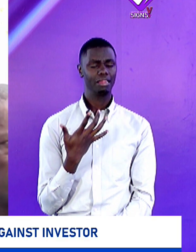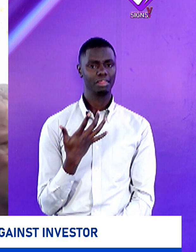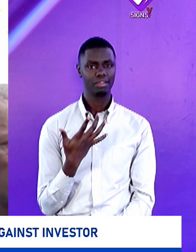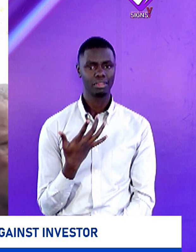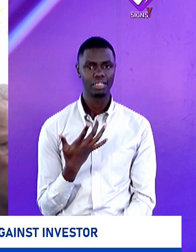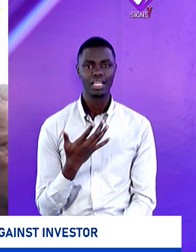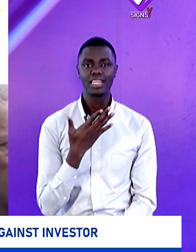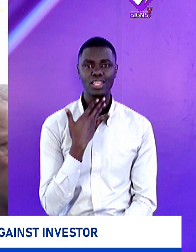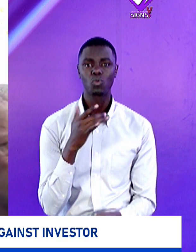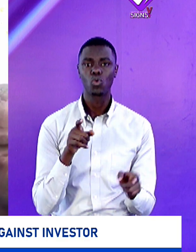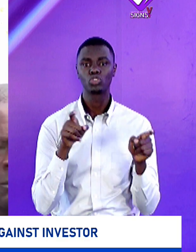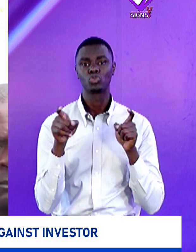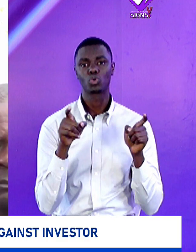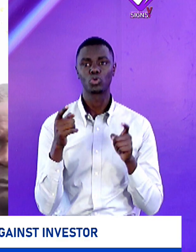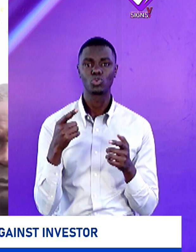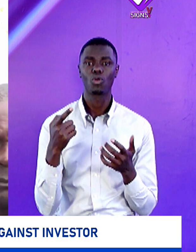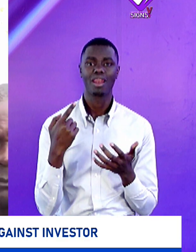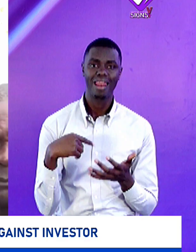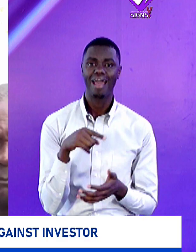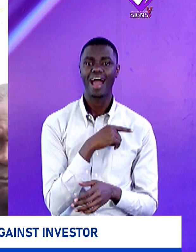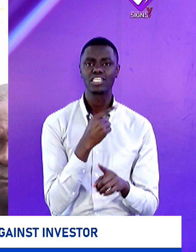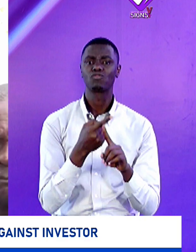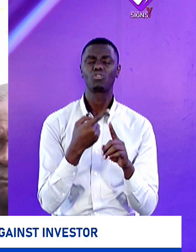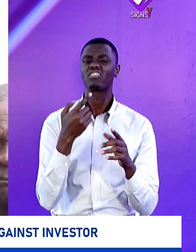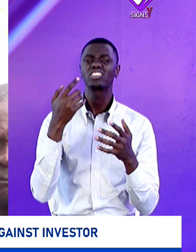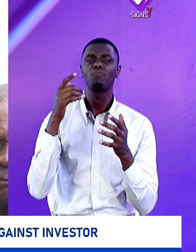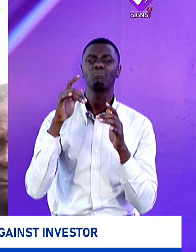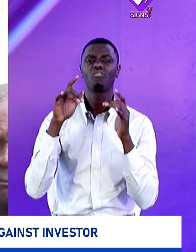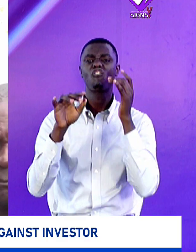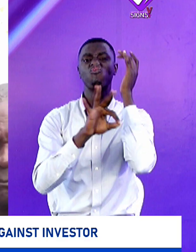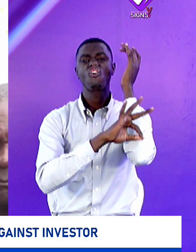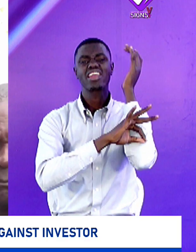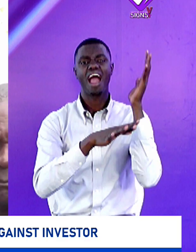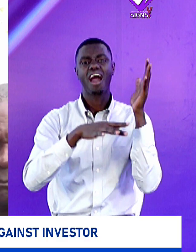that they want to control us from somewhere, some foreigners.